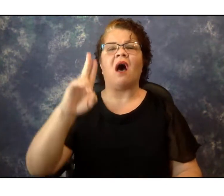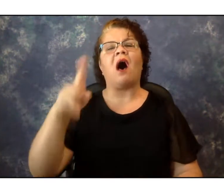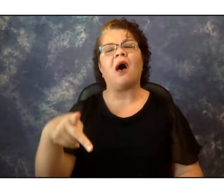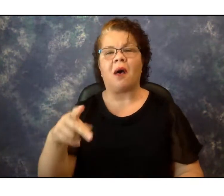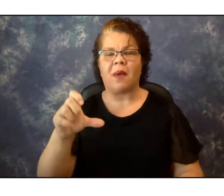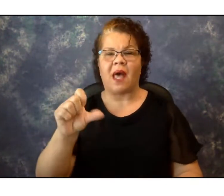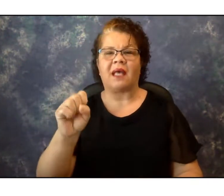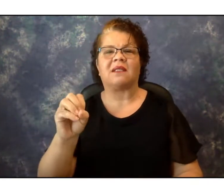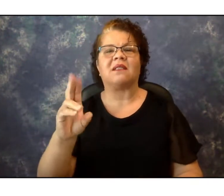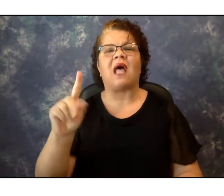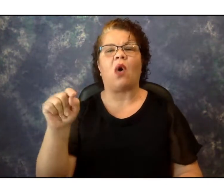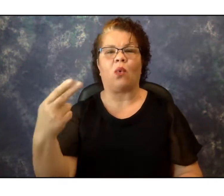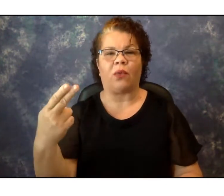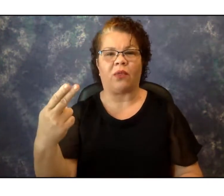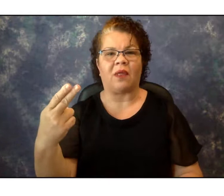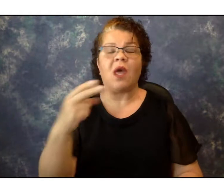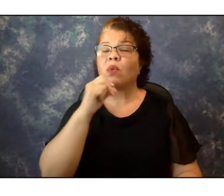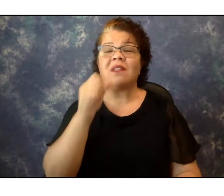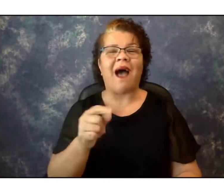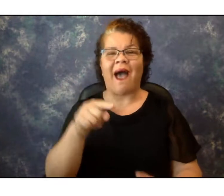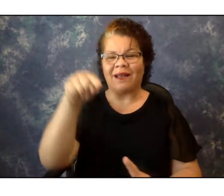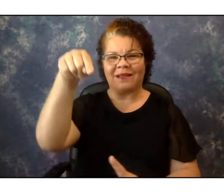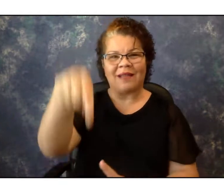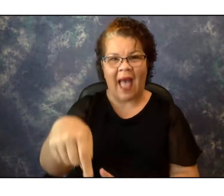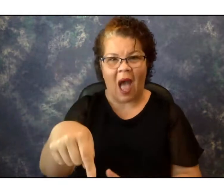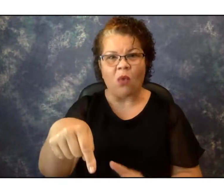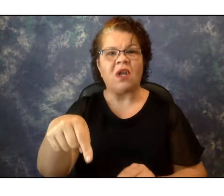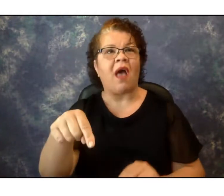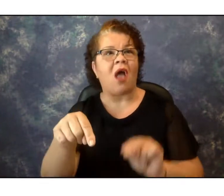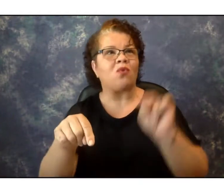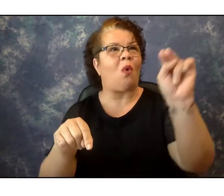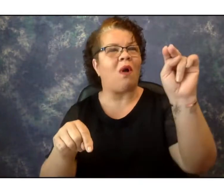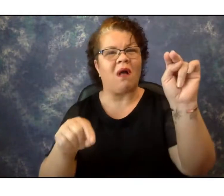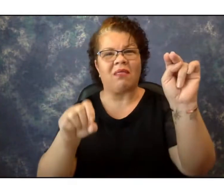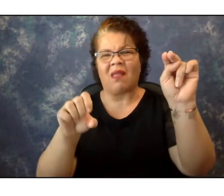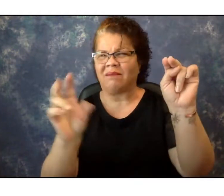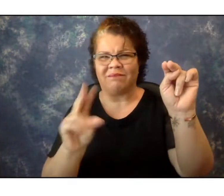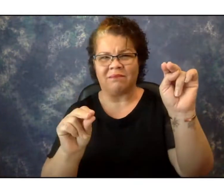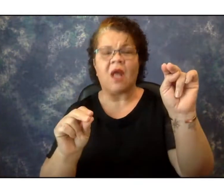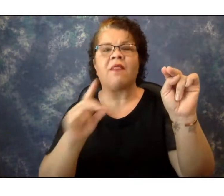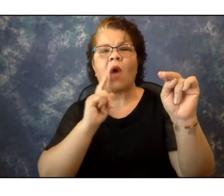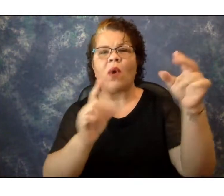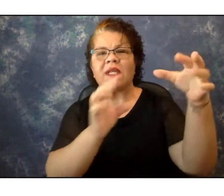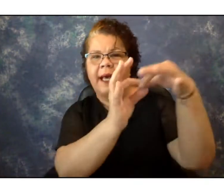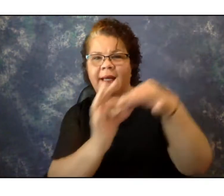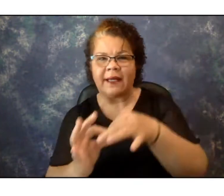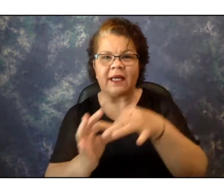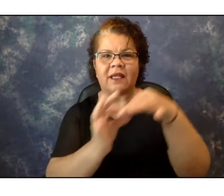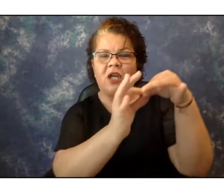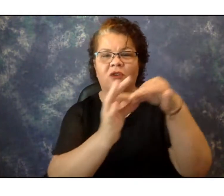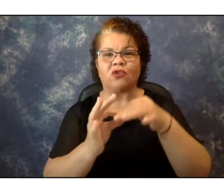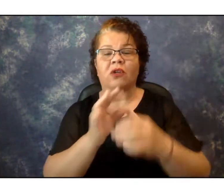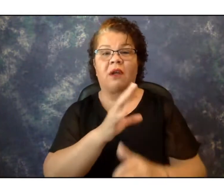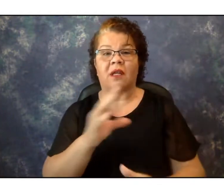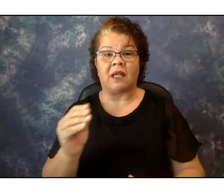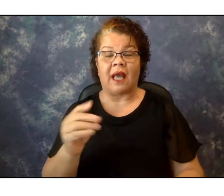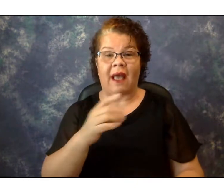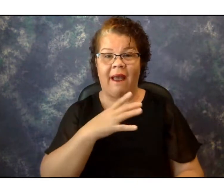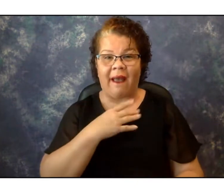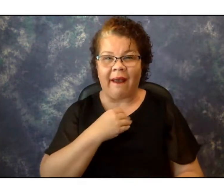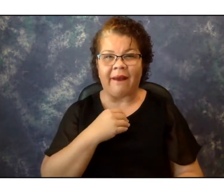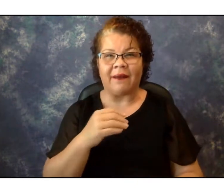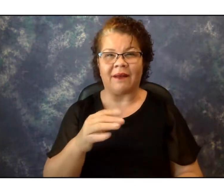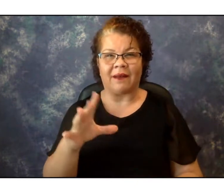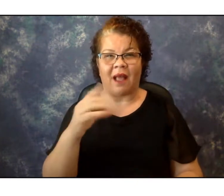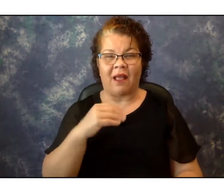much that it was down south and up north; it was the up south, that there was this connection. And Mhm. Jim Crow and Jane Crow and